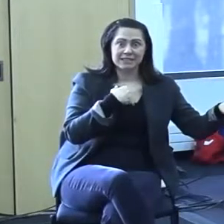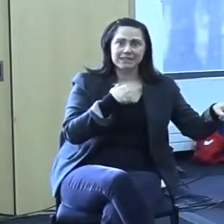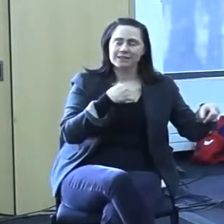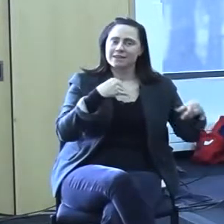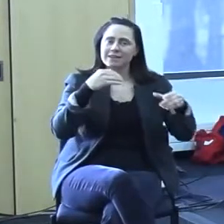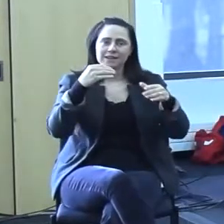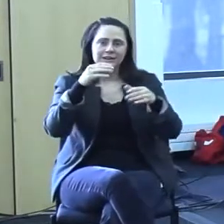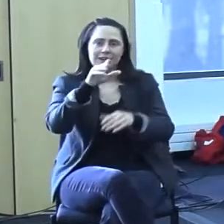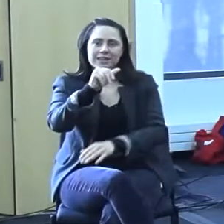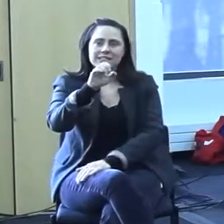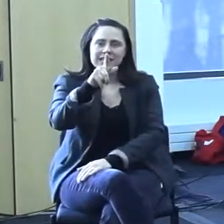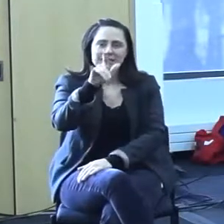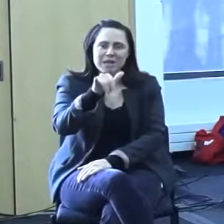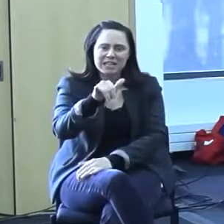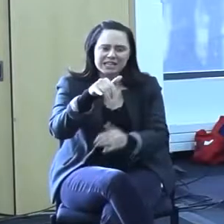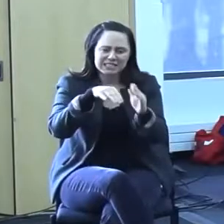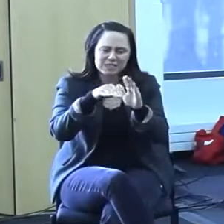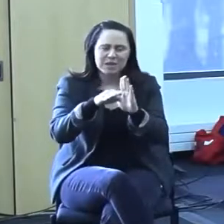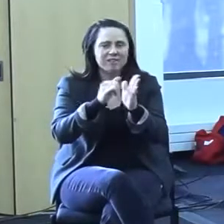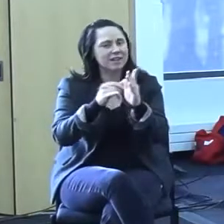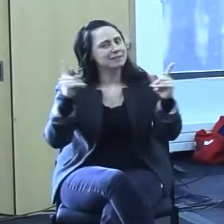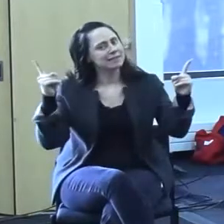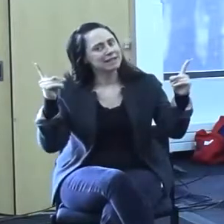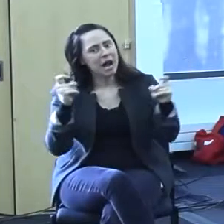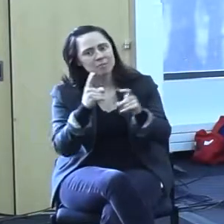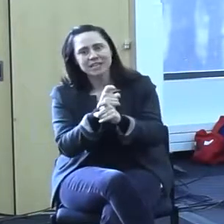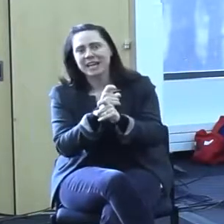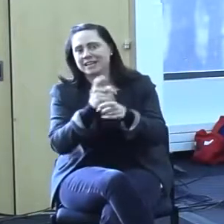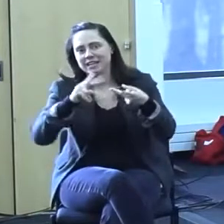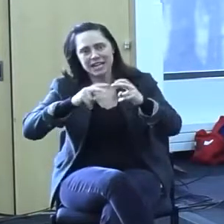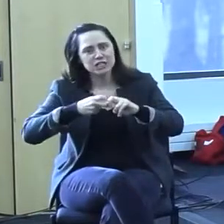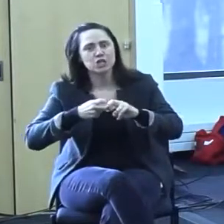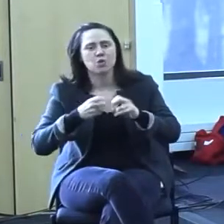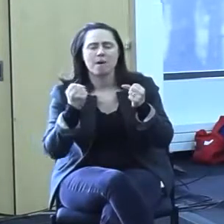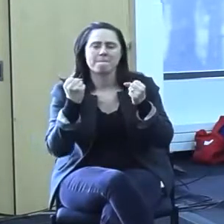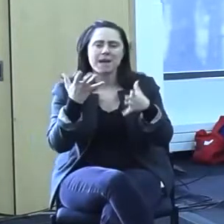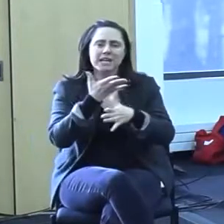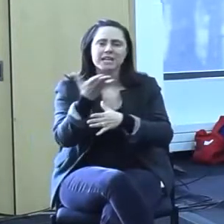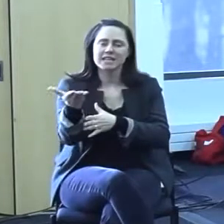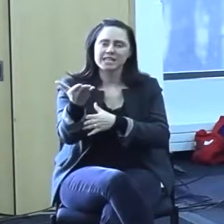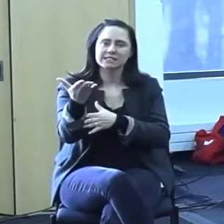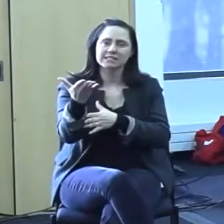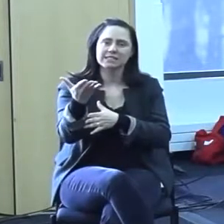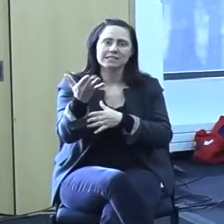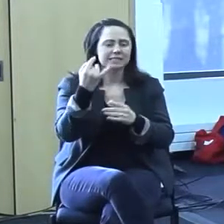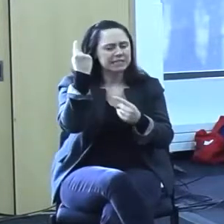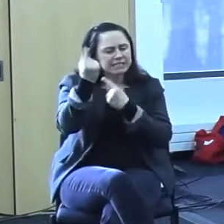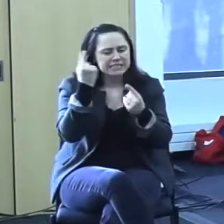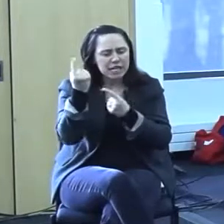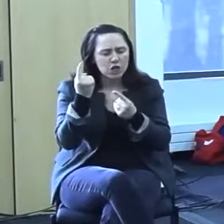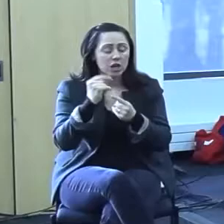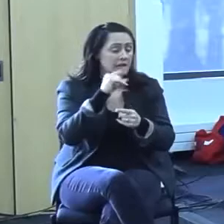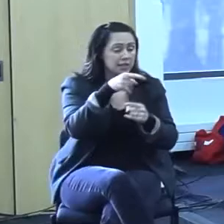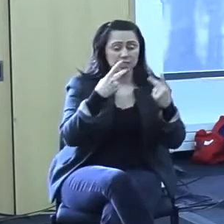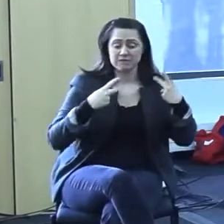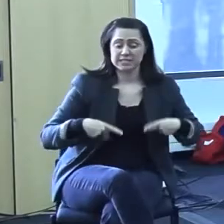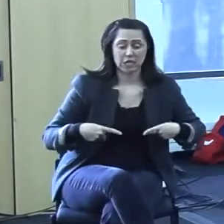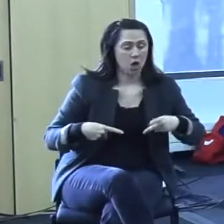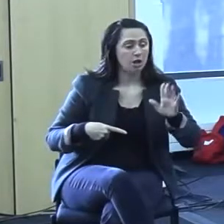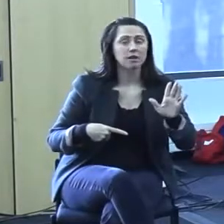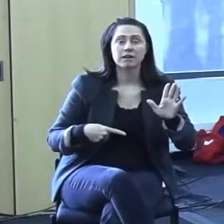accessibility is a complicated issue, and there's many things to consider, not just physical